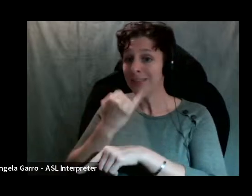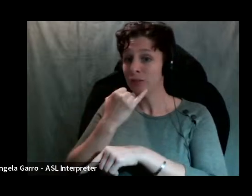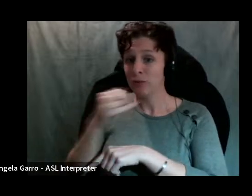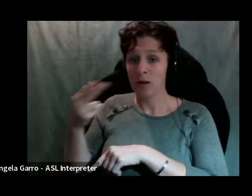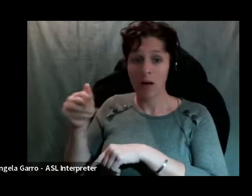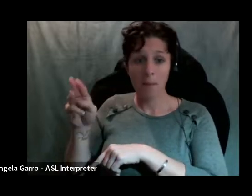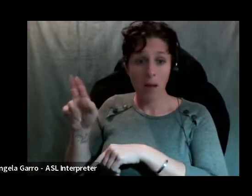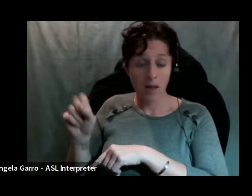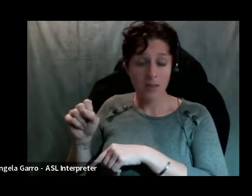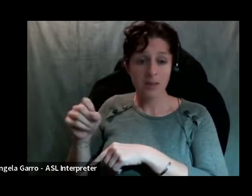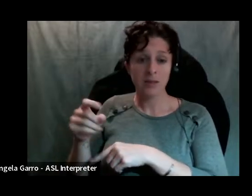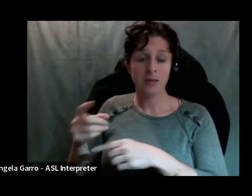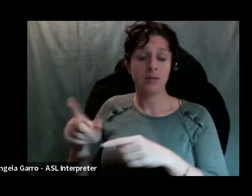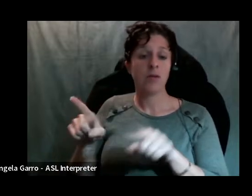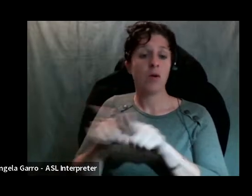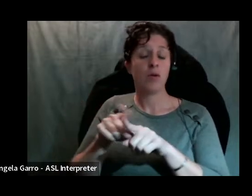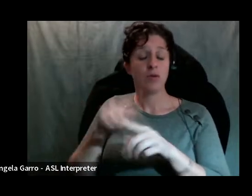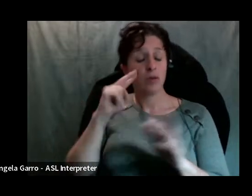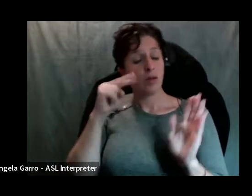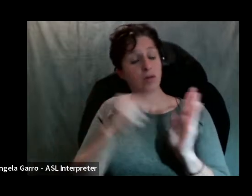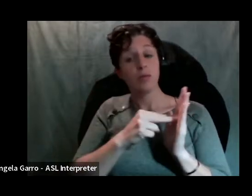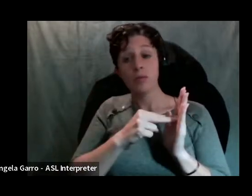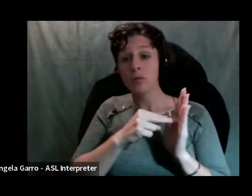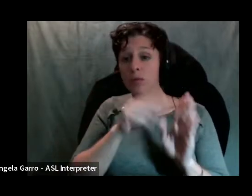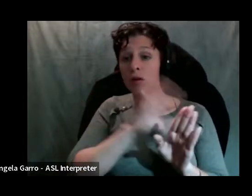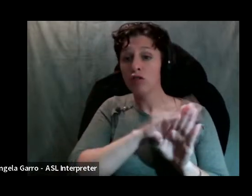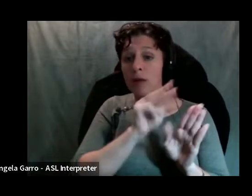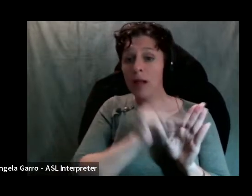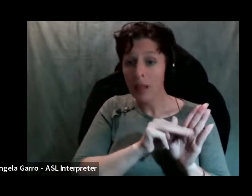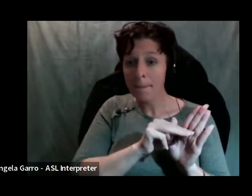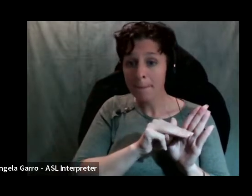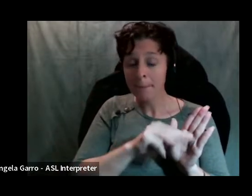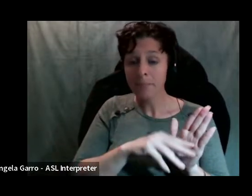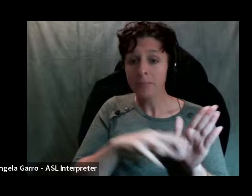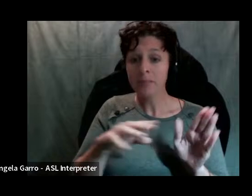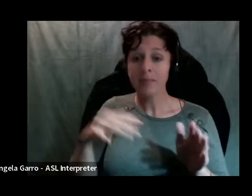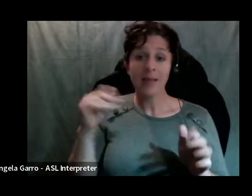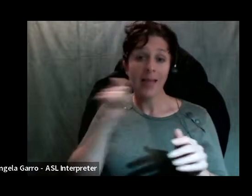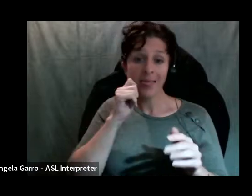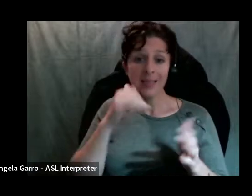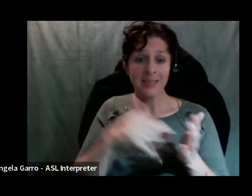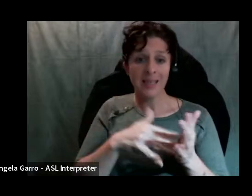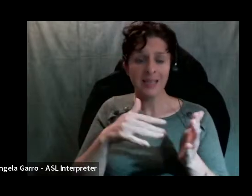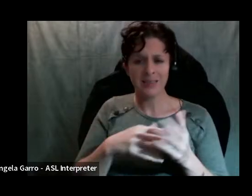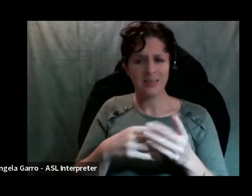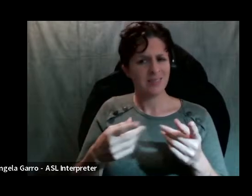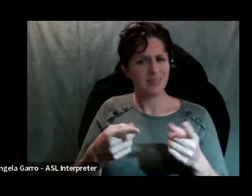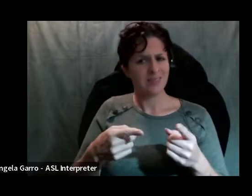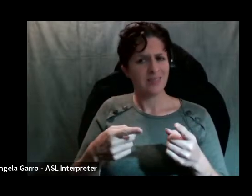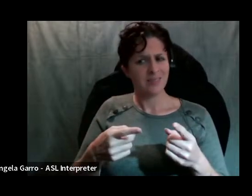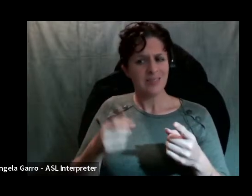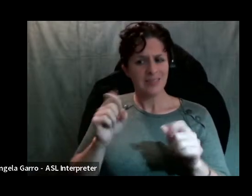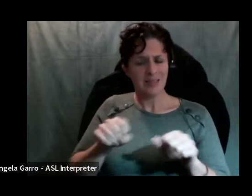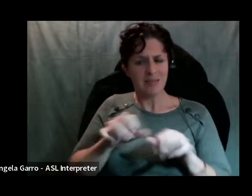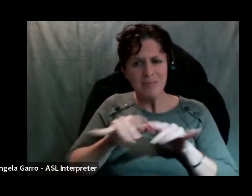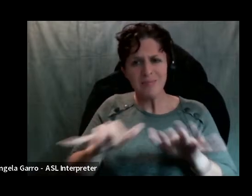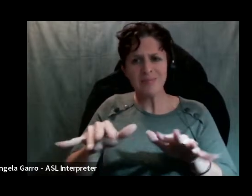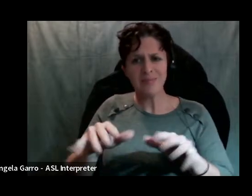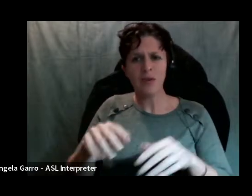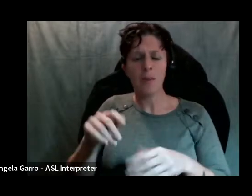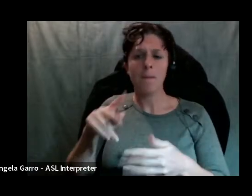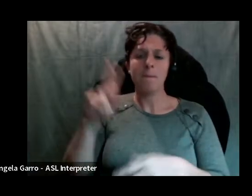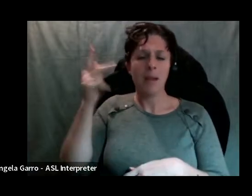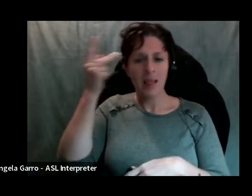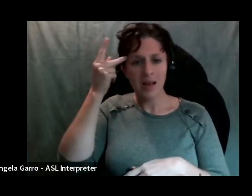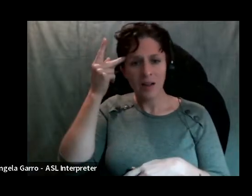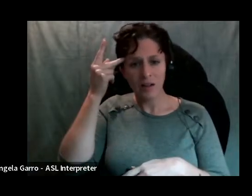Additionally, I've observed the curriculum of ethnic studies becoming a breeding ground for political indoctrination, disguised as